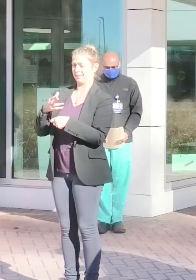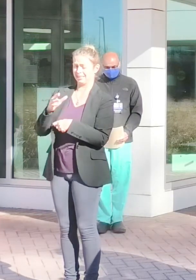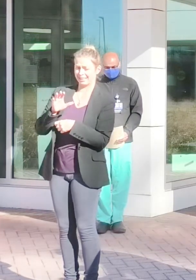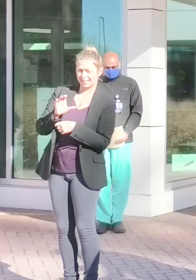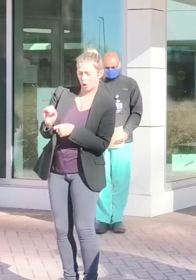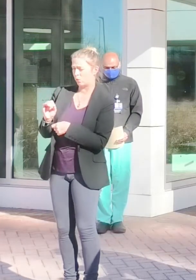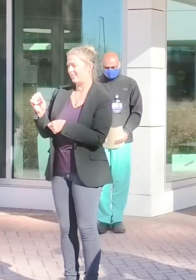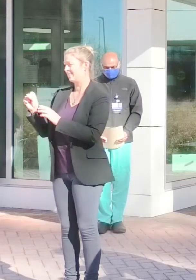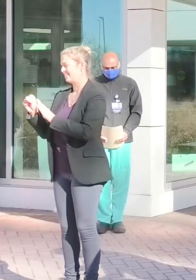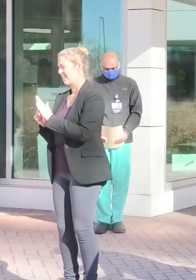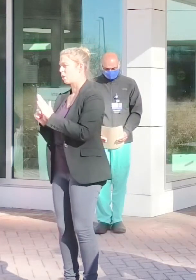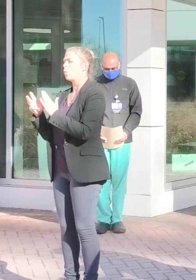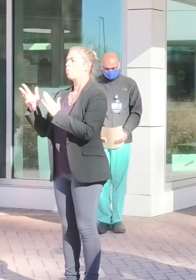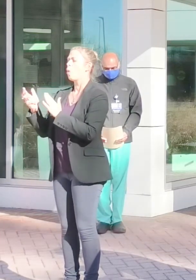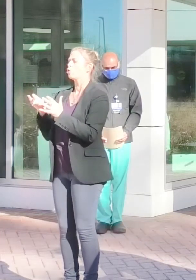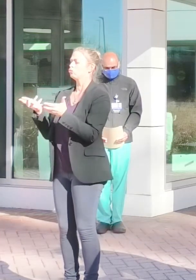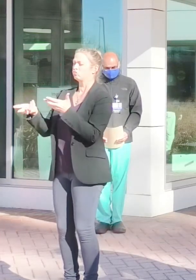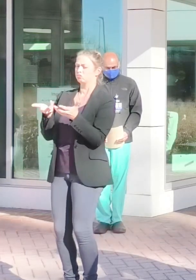supply chain.